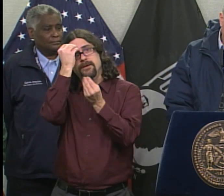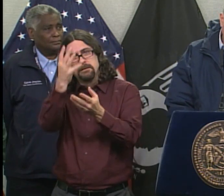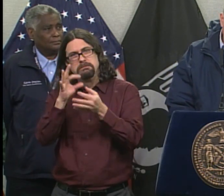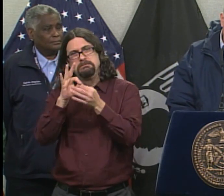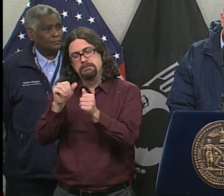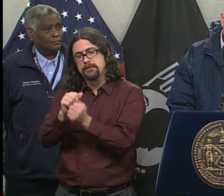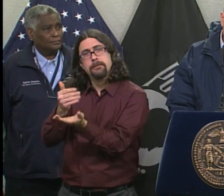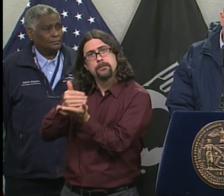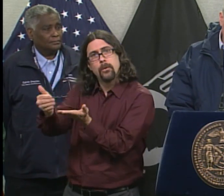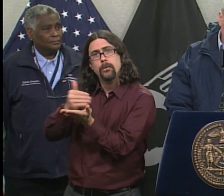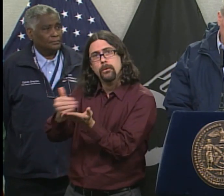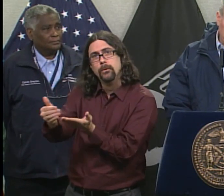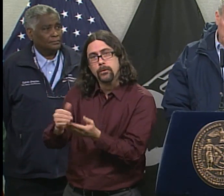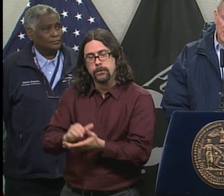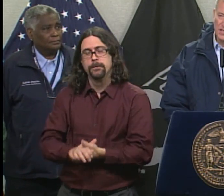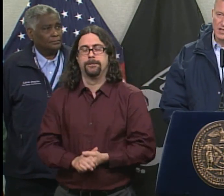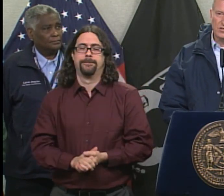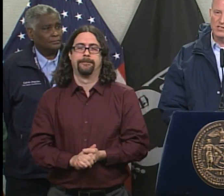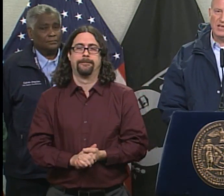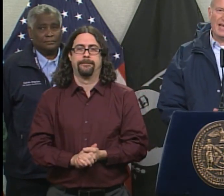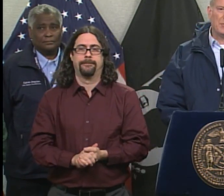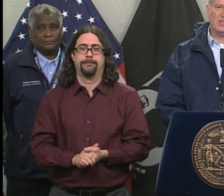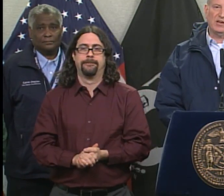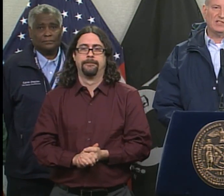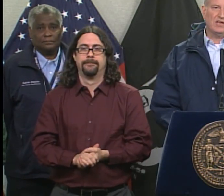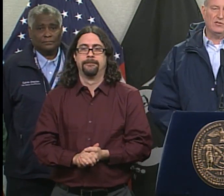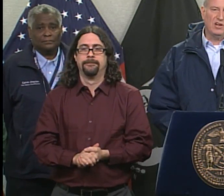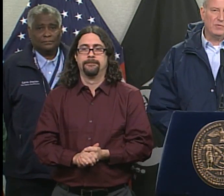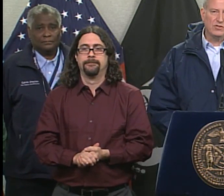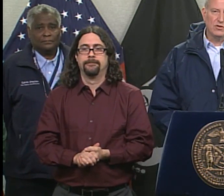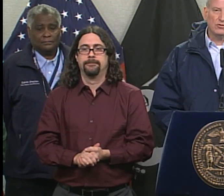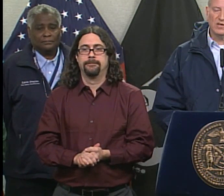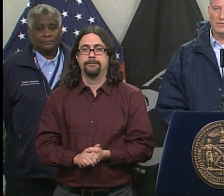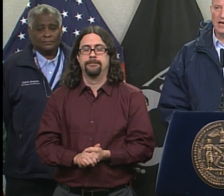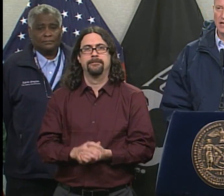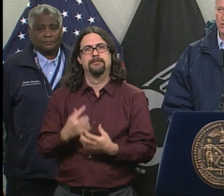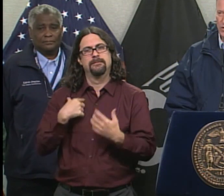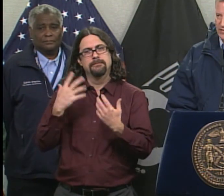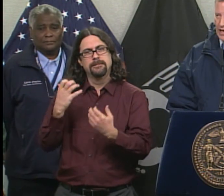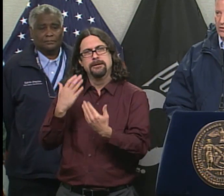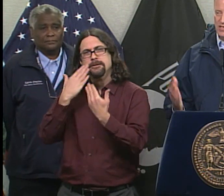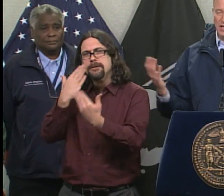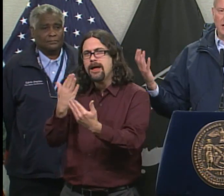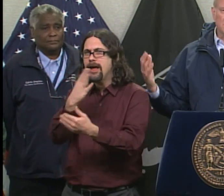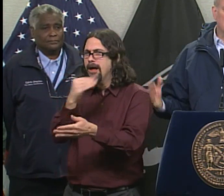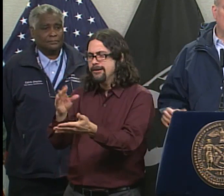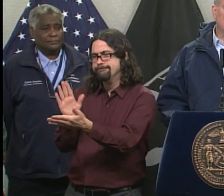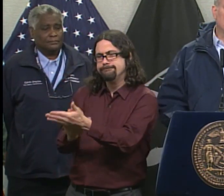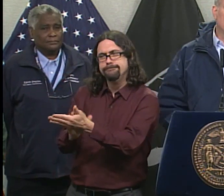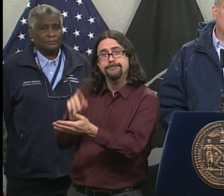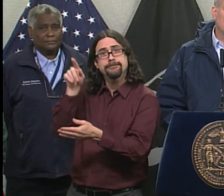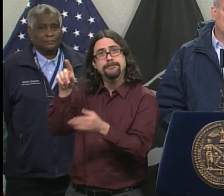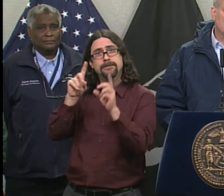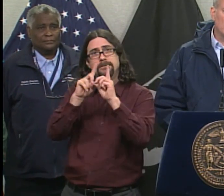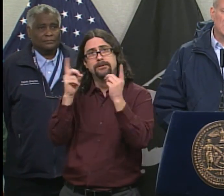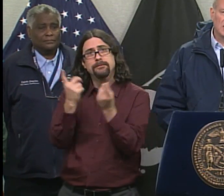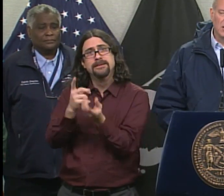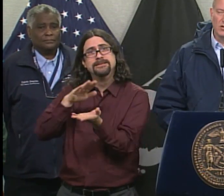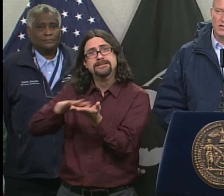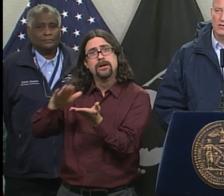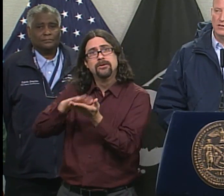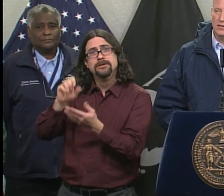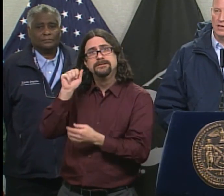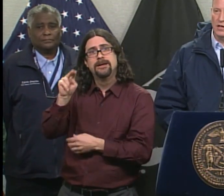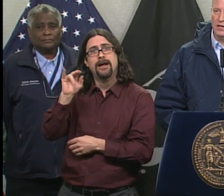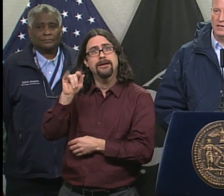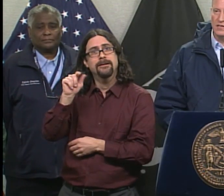outset, Department of Sanitation has done an absolutely outstanding job. There's no two ways about it. We've now, again, seen storm is